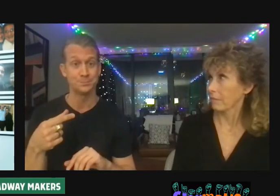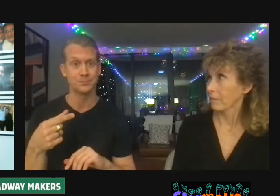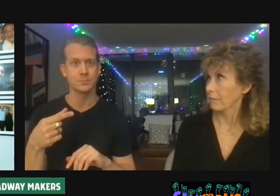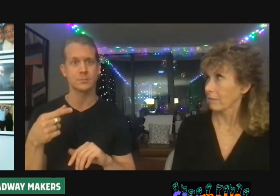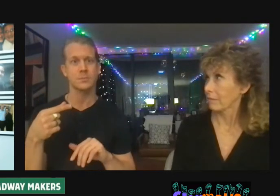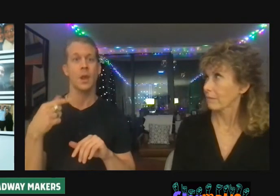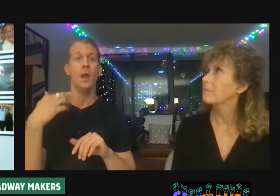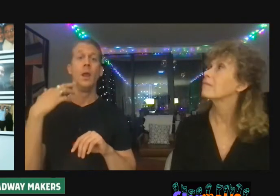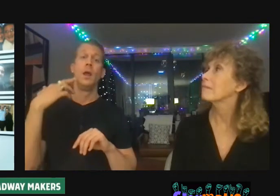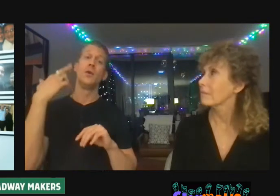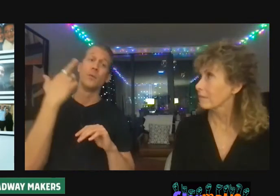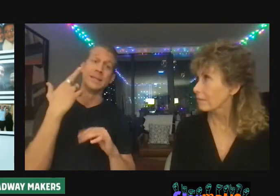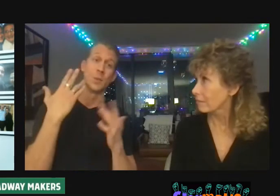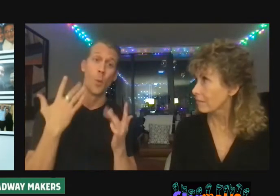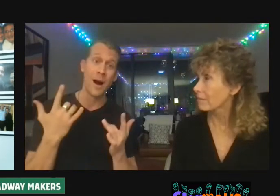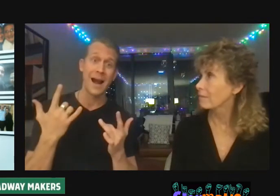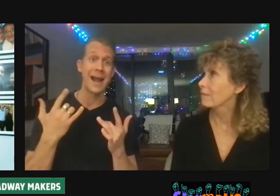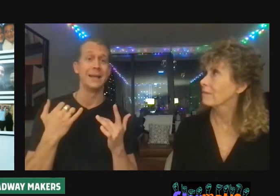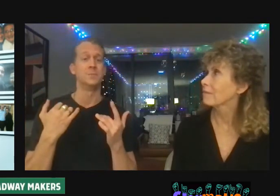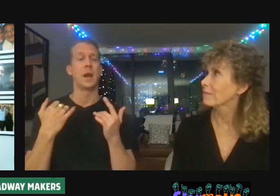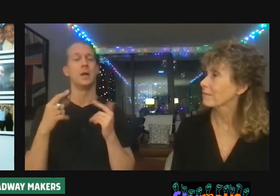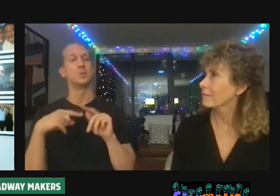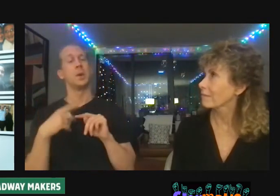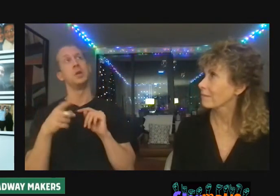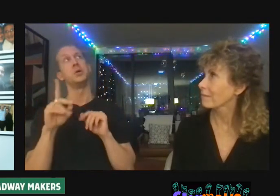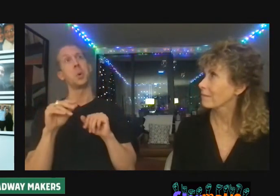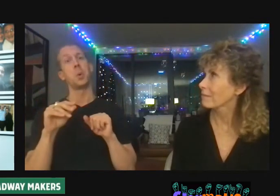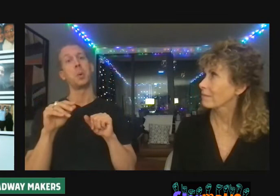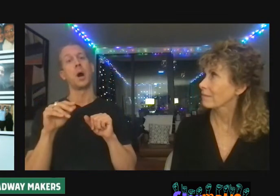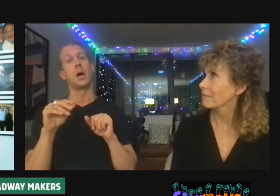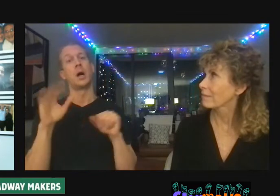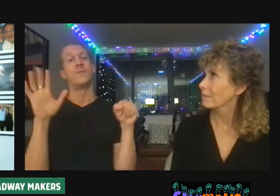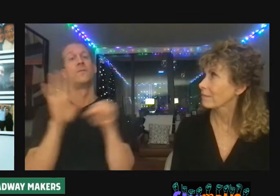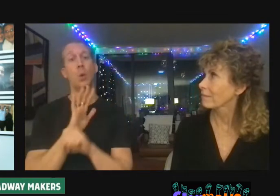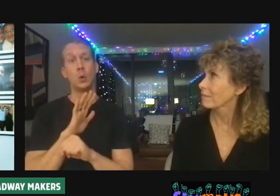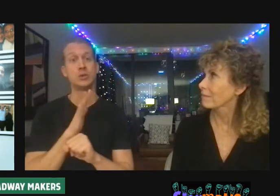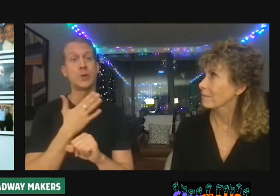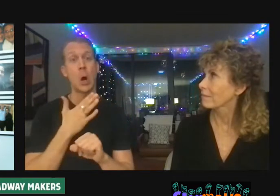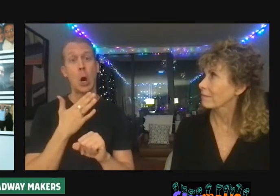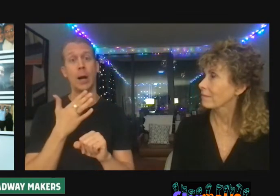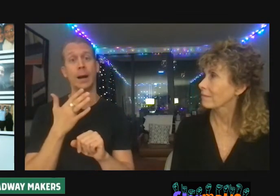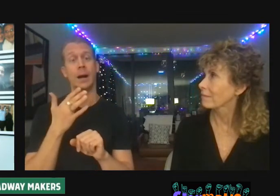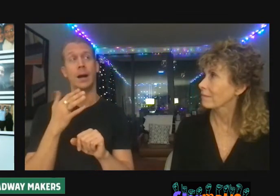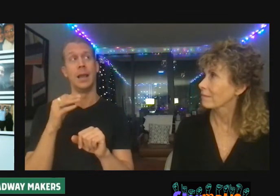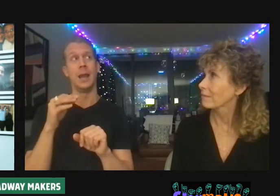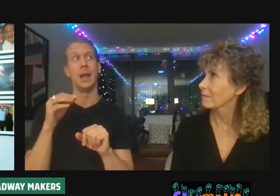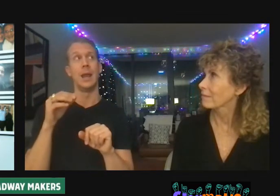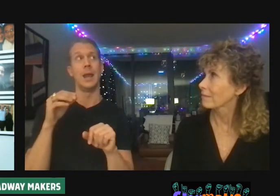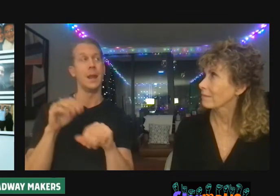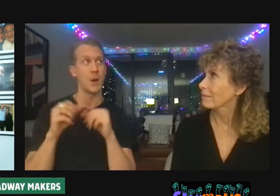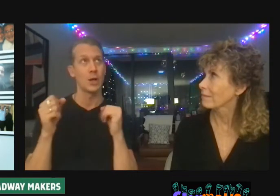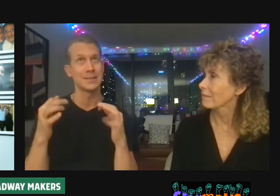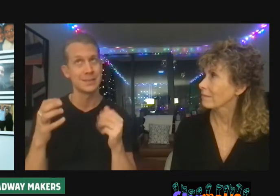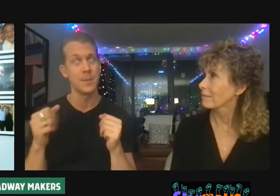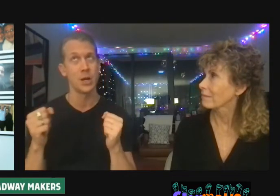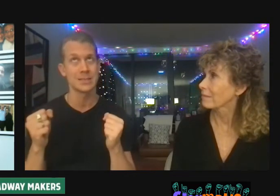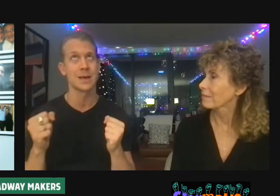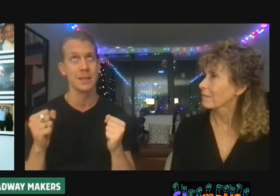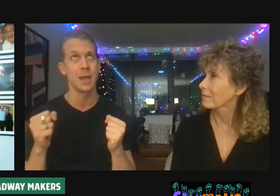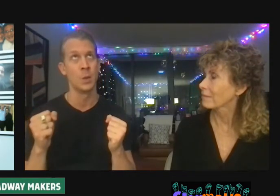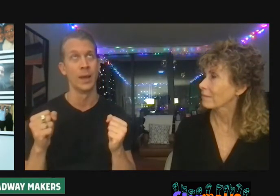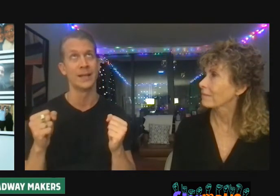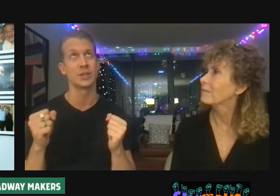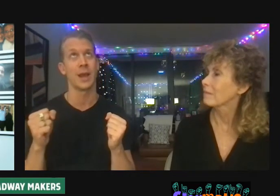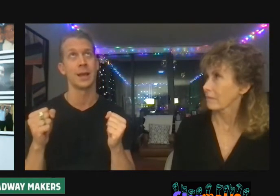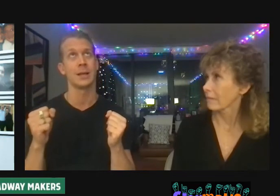Instagram. The reason why is because when you do a full song in American